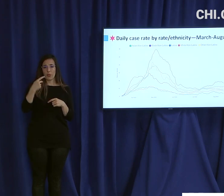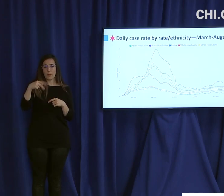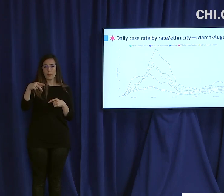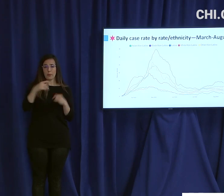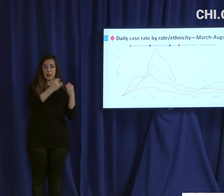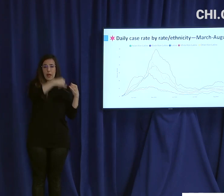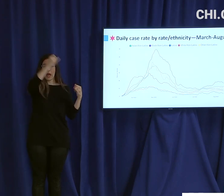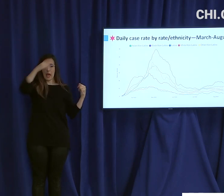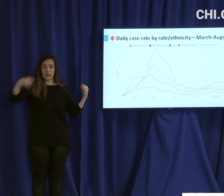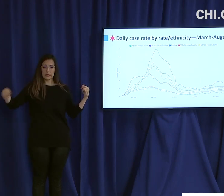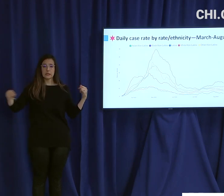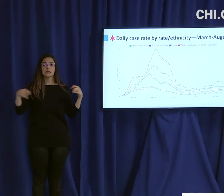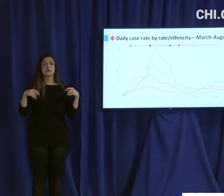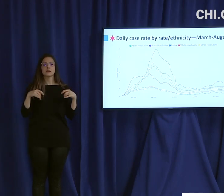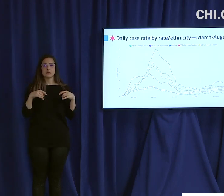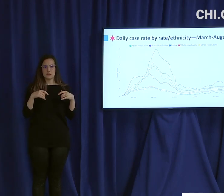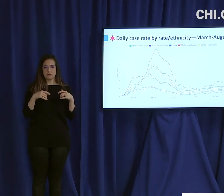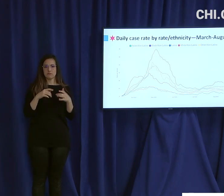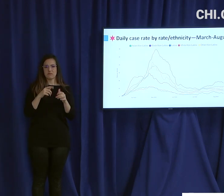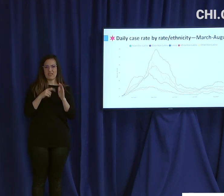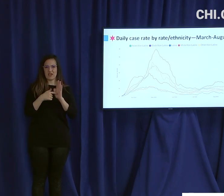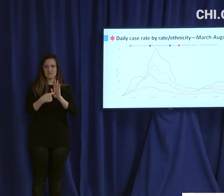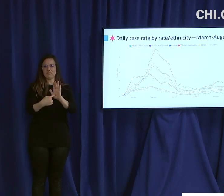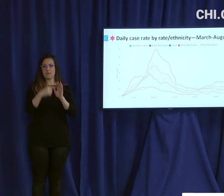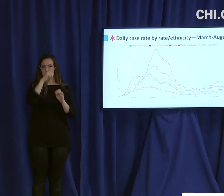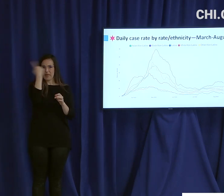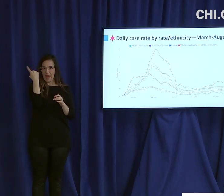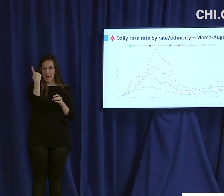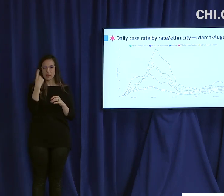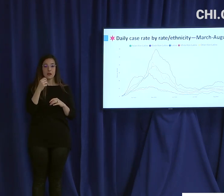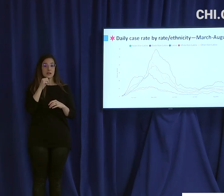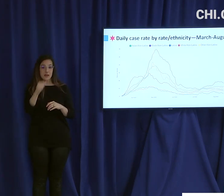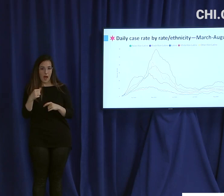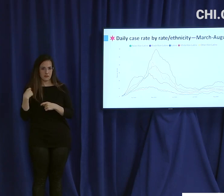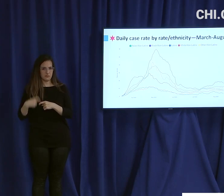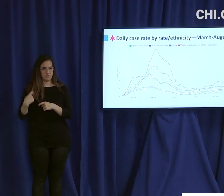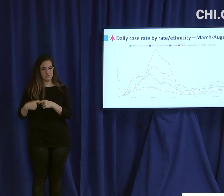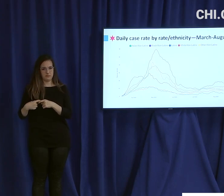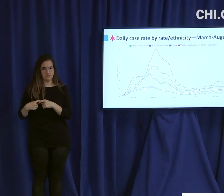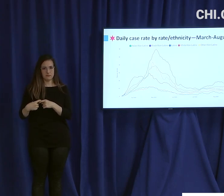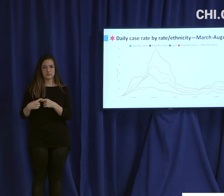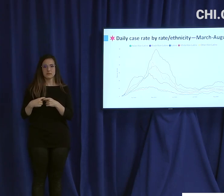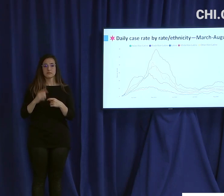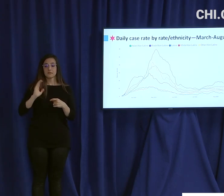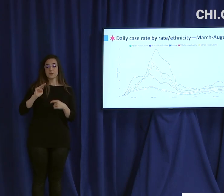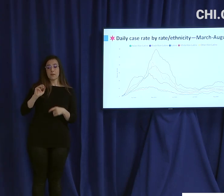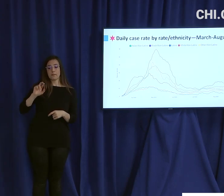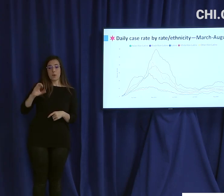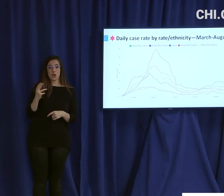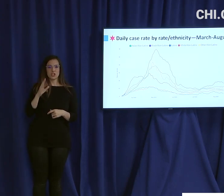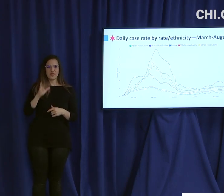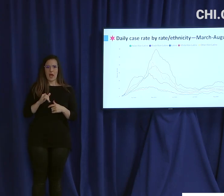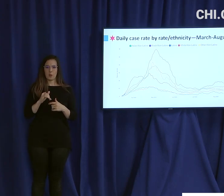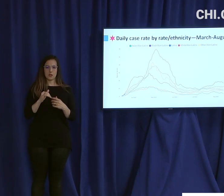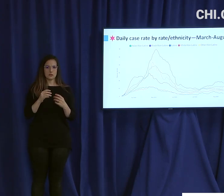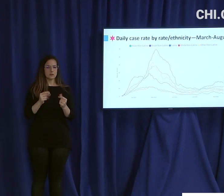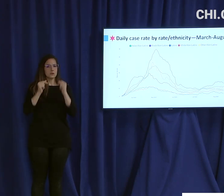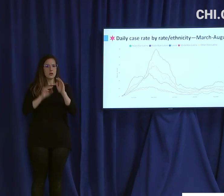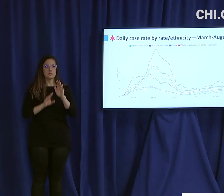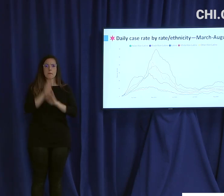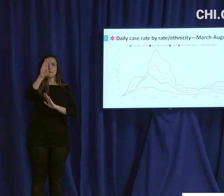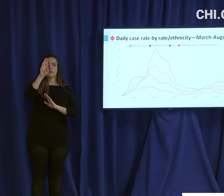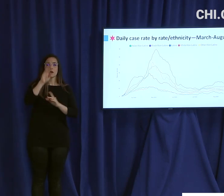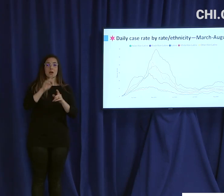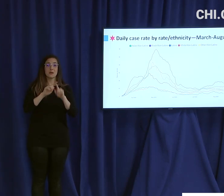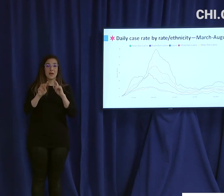Black non-Latinx cases. You see initially back in March, that was our earliest surge. But then in May, we really saw